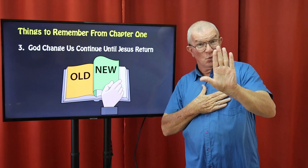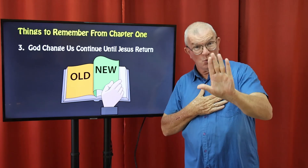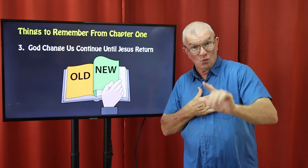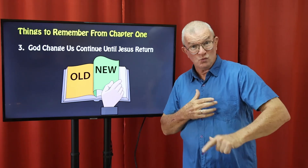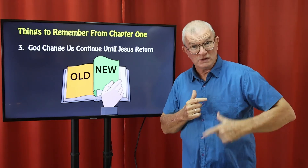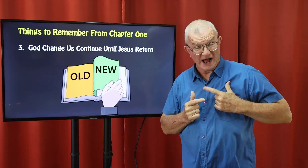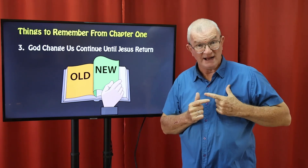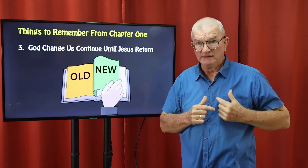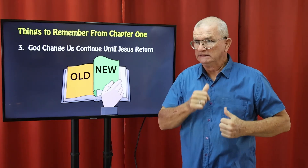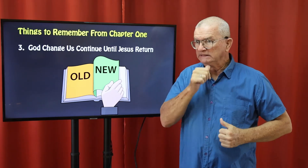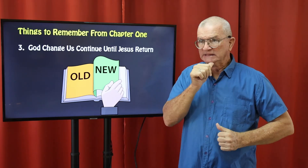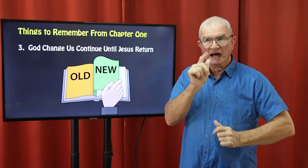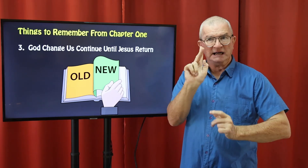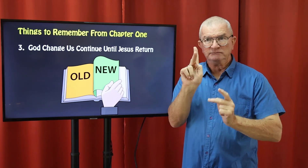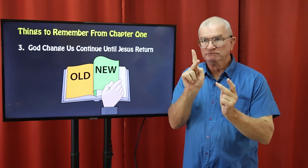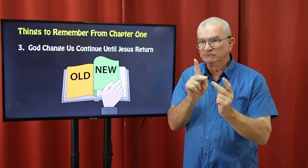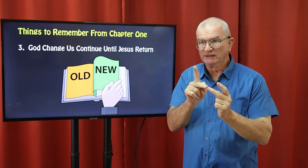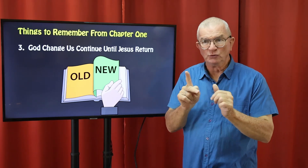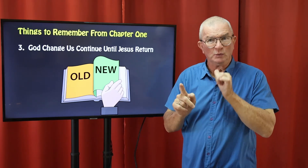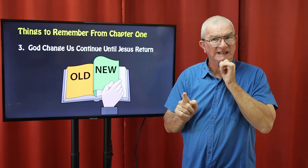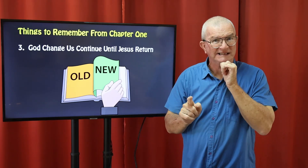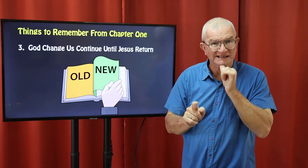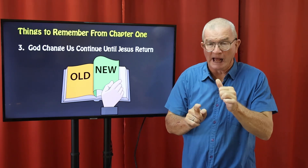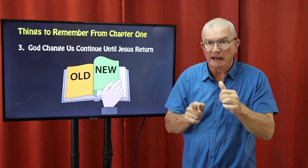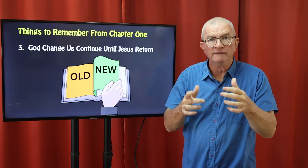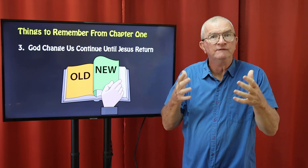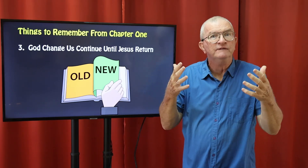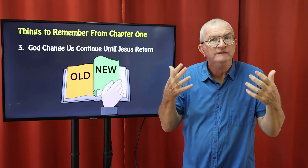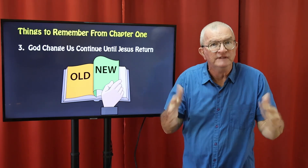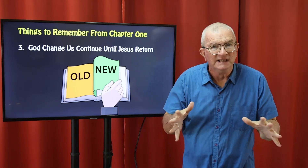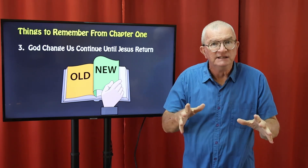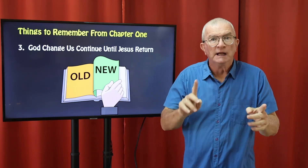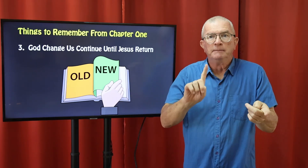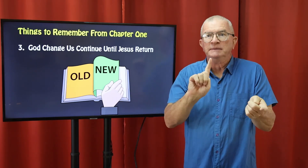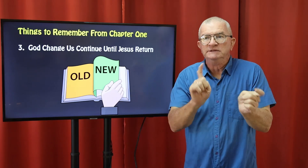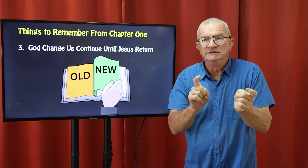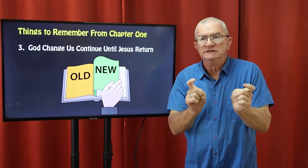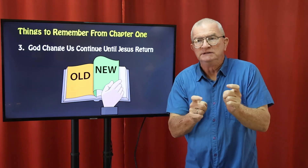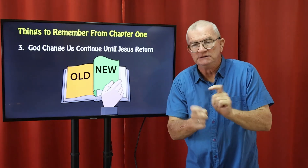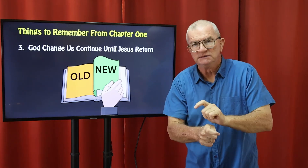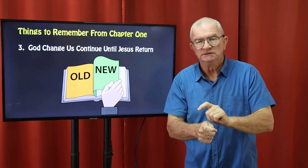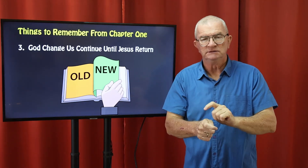that my own life, your own life, is not perfect. We are not finished changing.